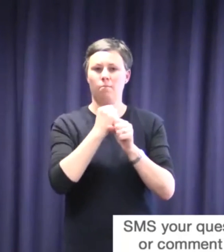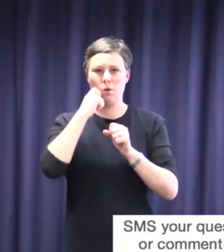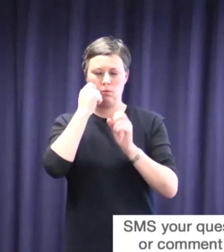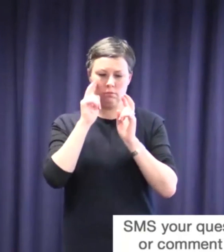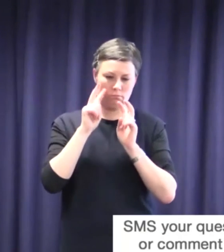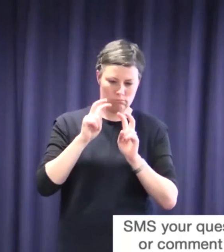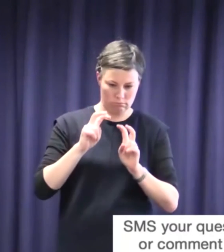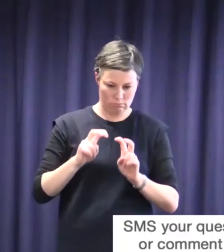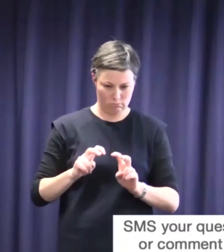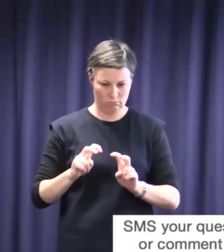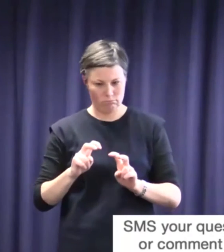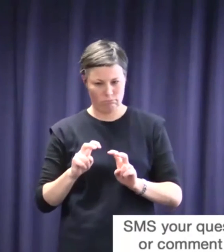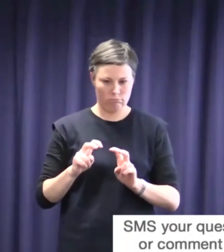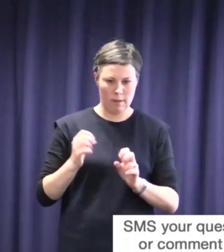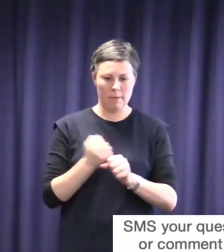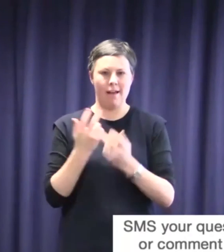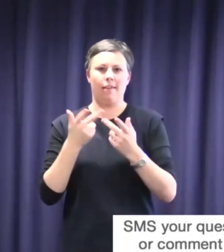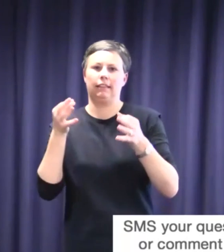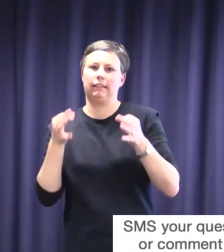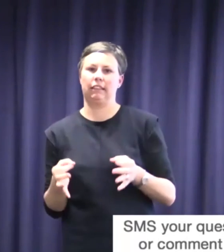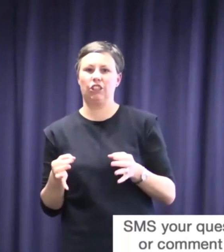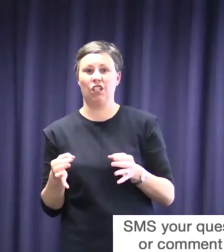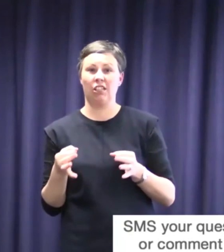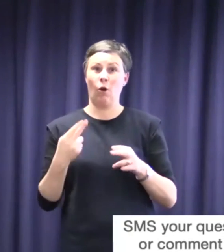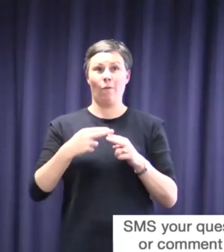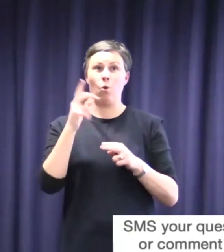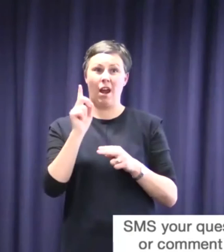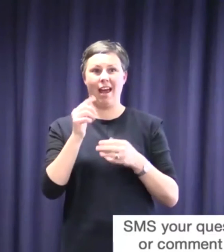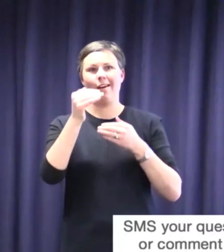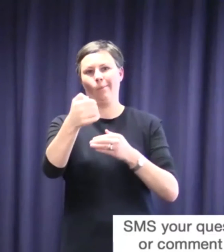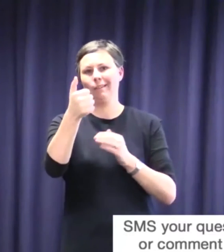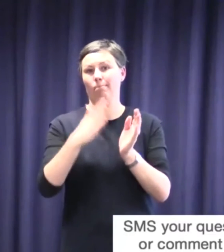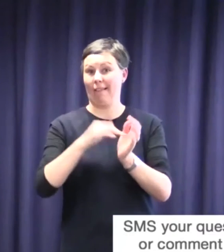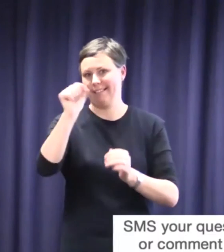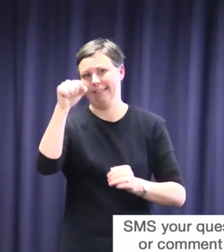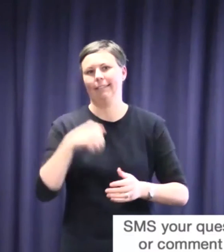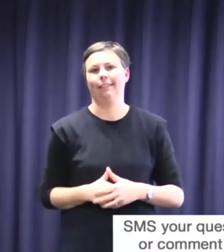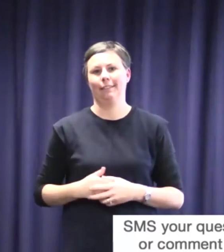in December. So that's the best that we can say at this point.